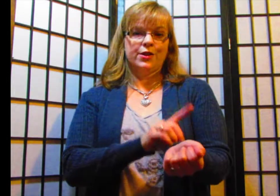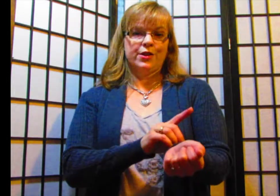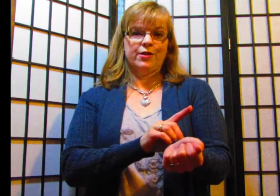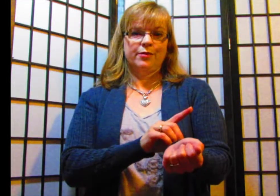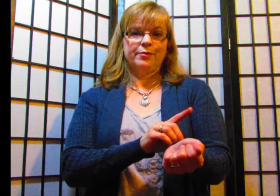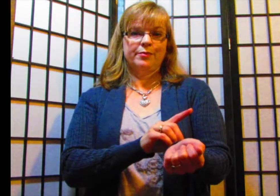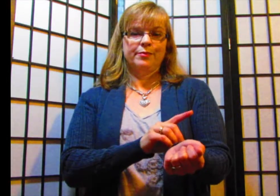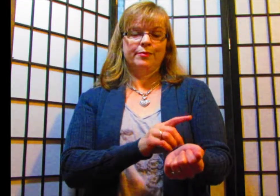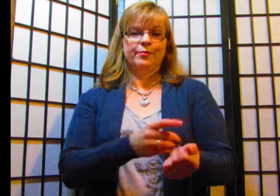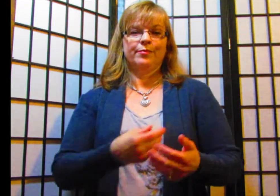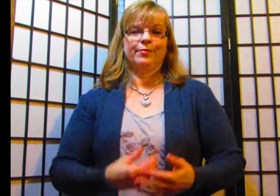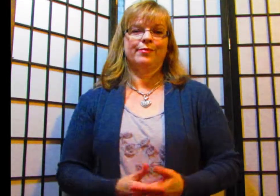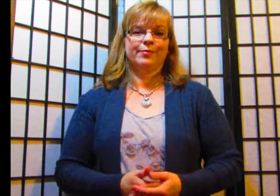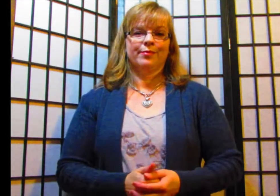Doctor.